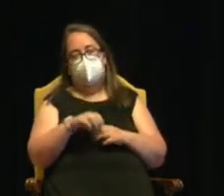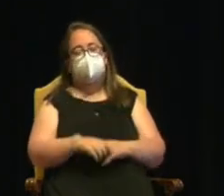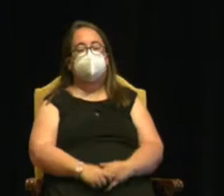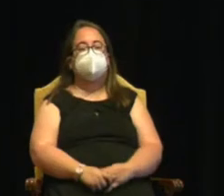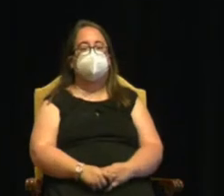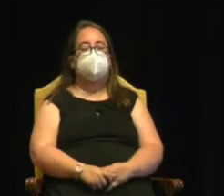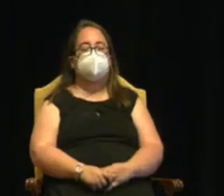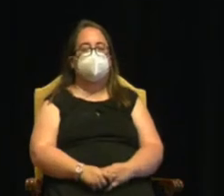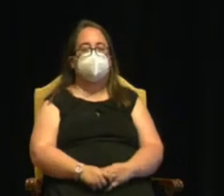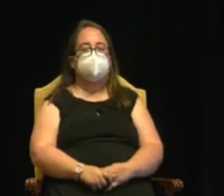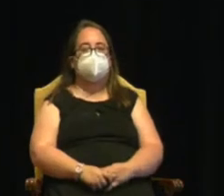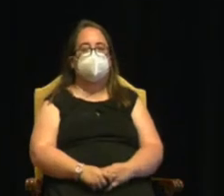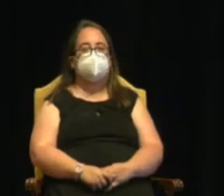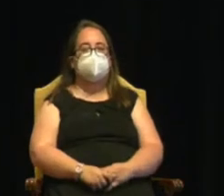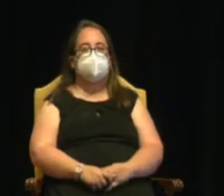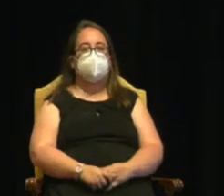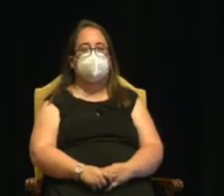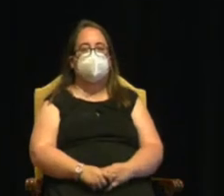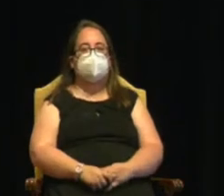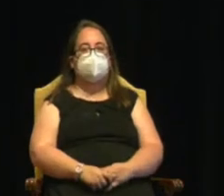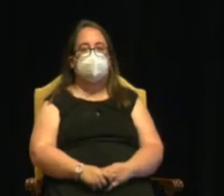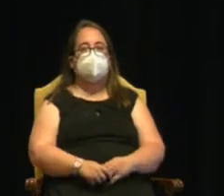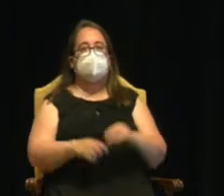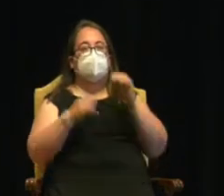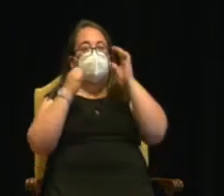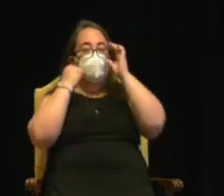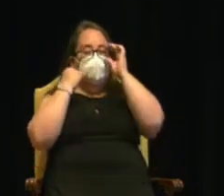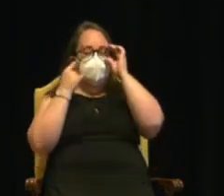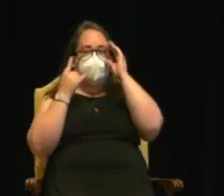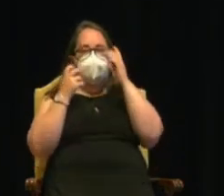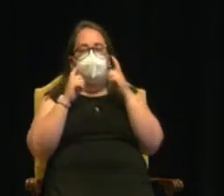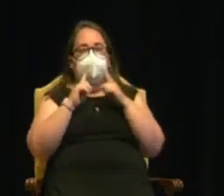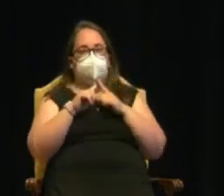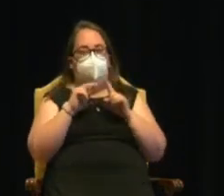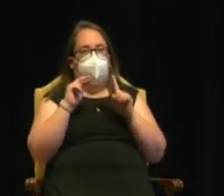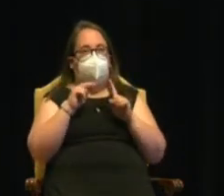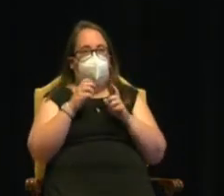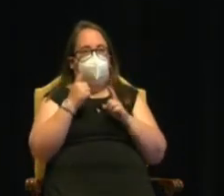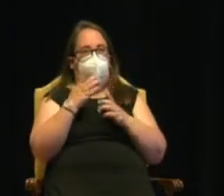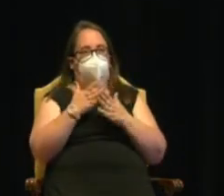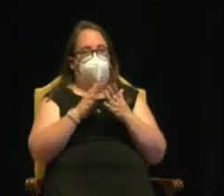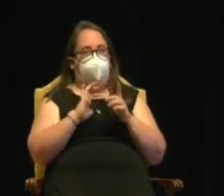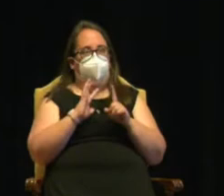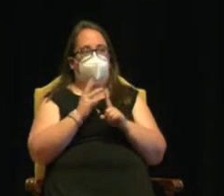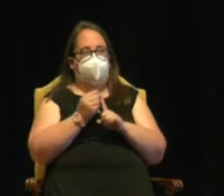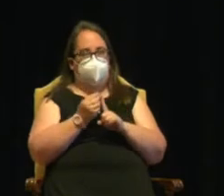mean, if you want to look at an aspect of our culture